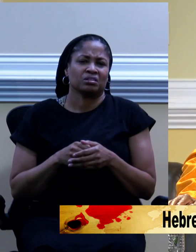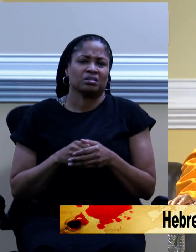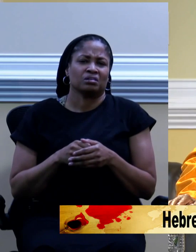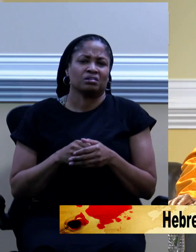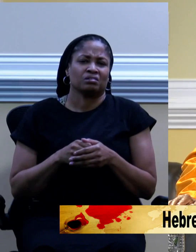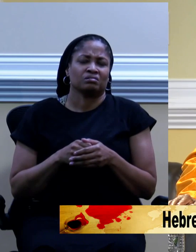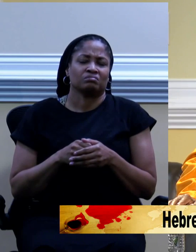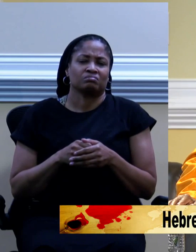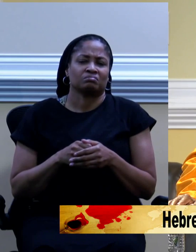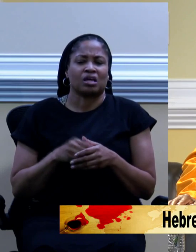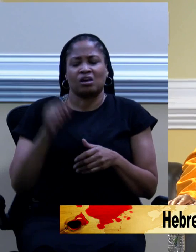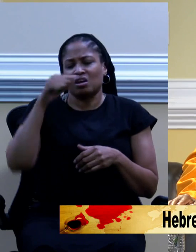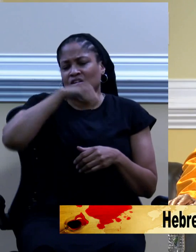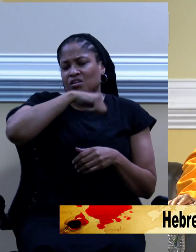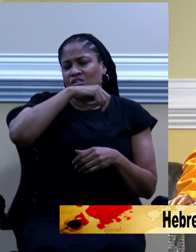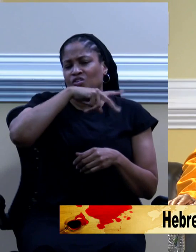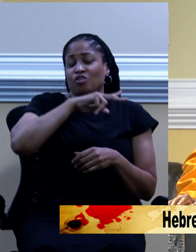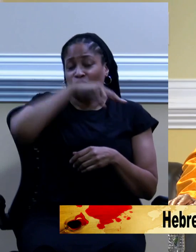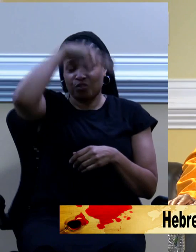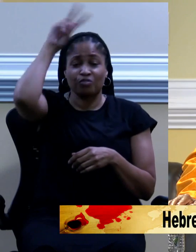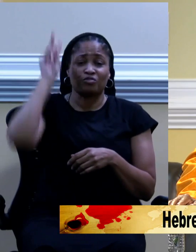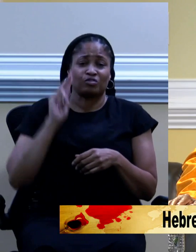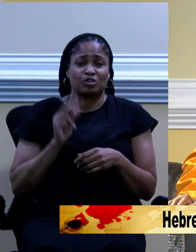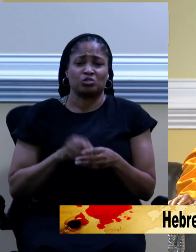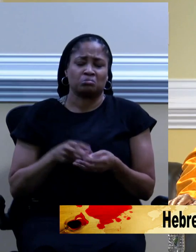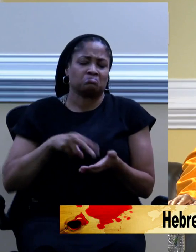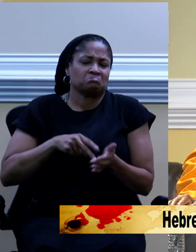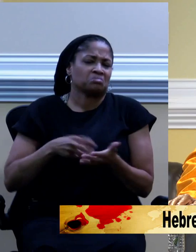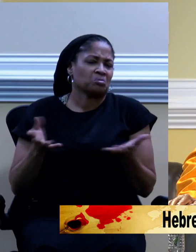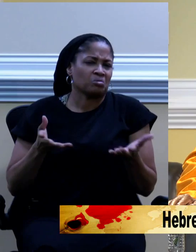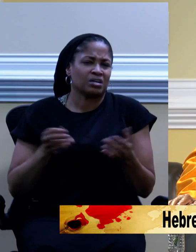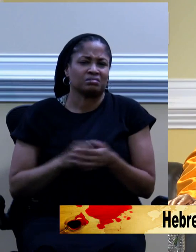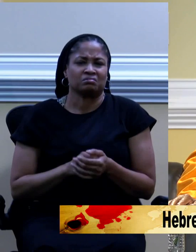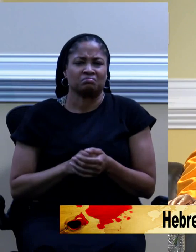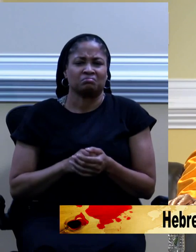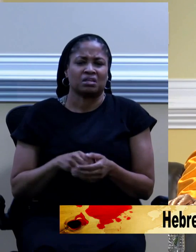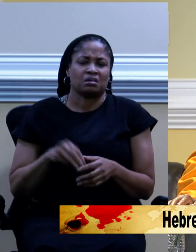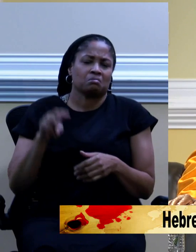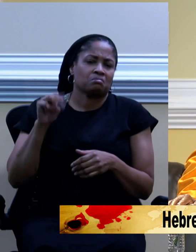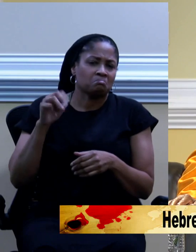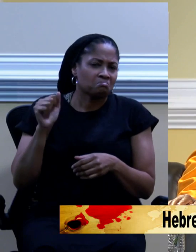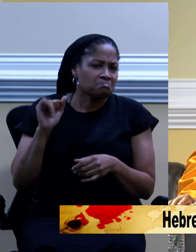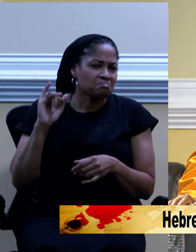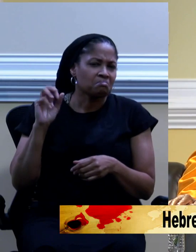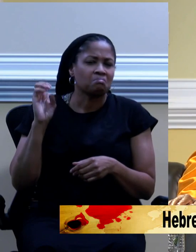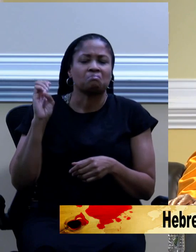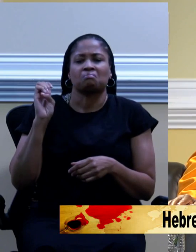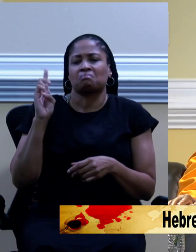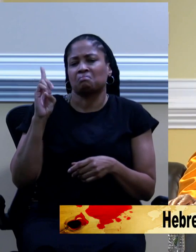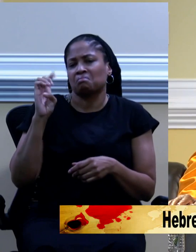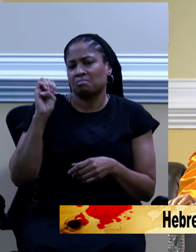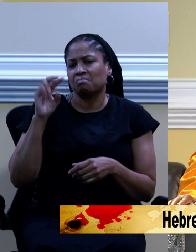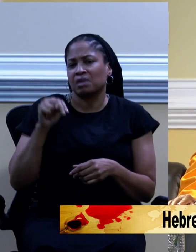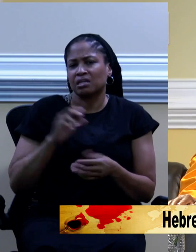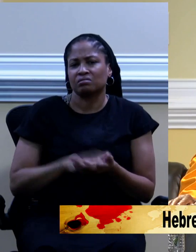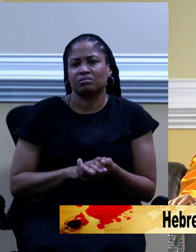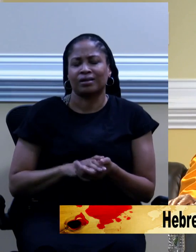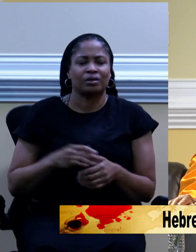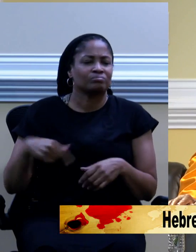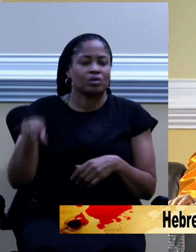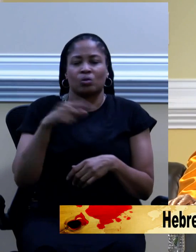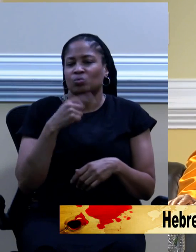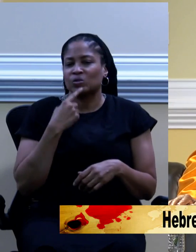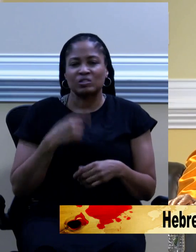maid. Where you get that from, mister? I'm telling you, this come from Israel. We just say anything off the top of our